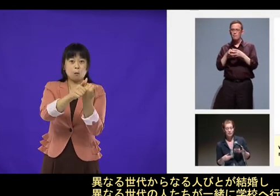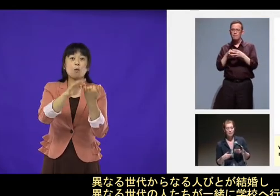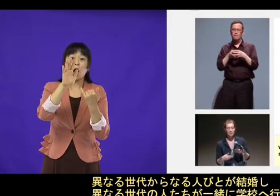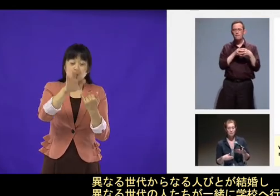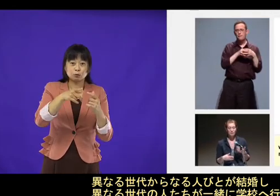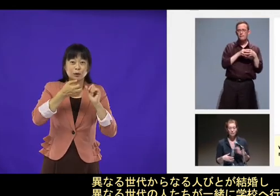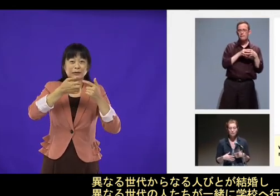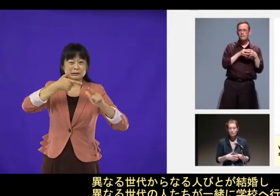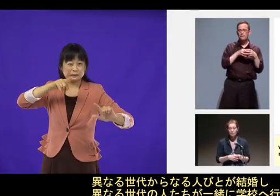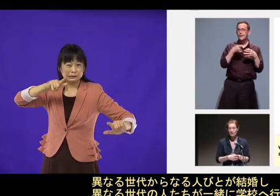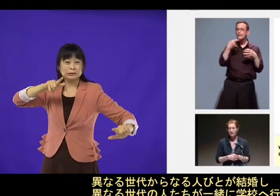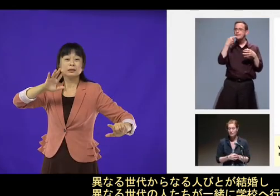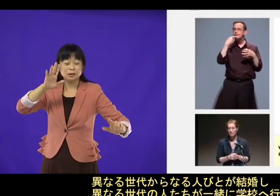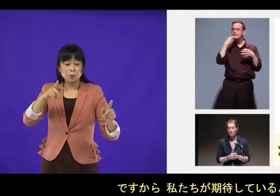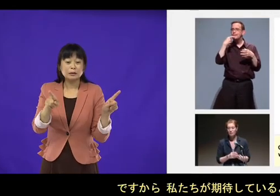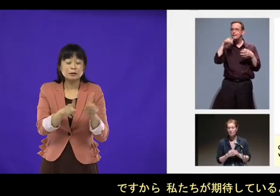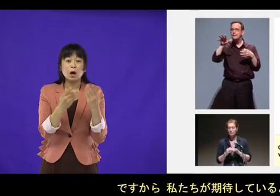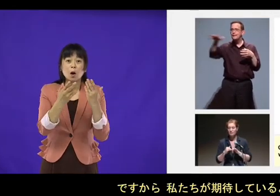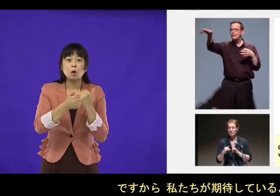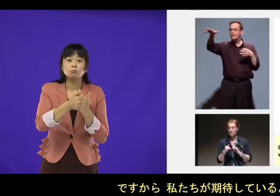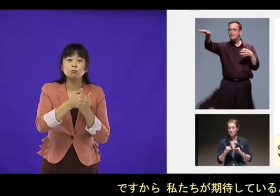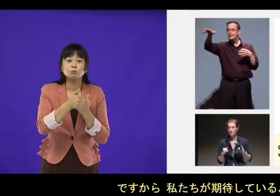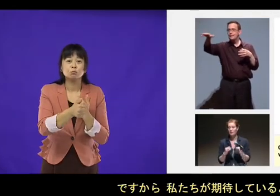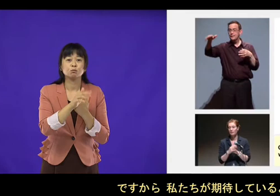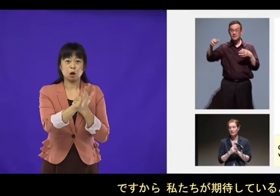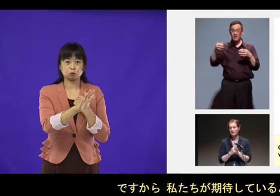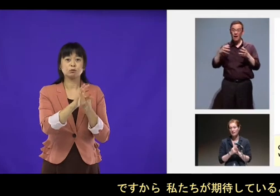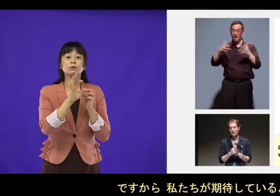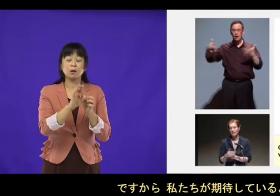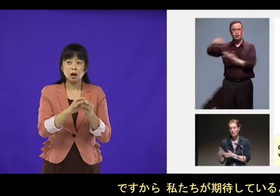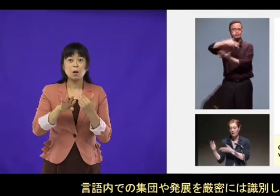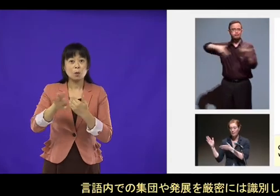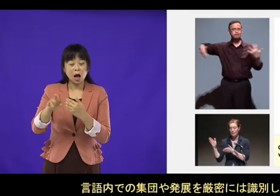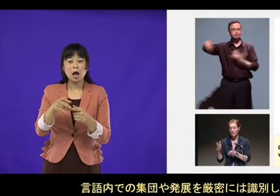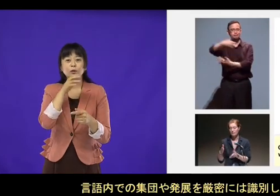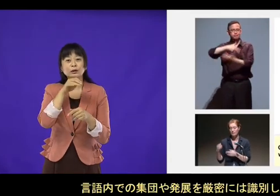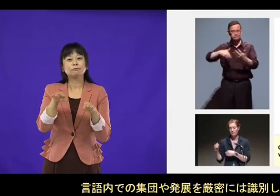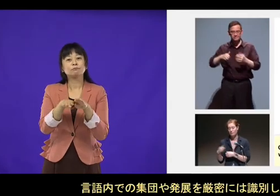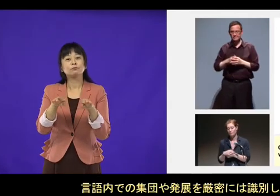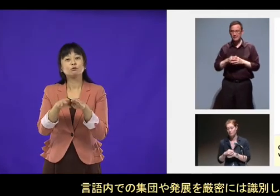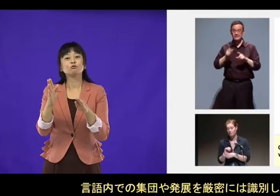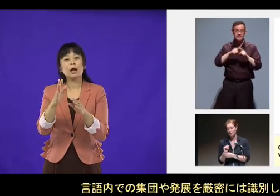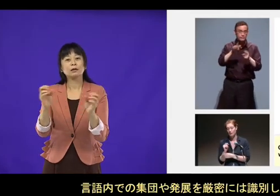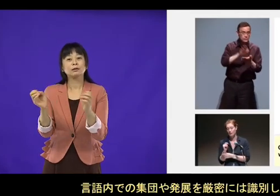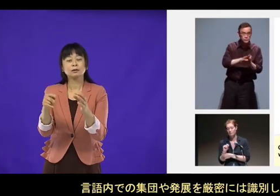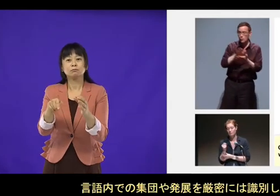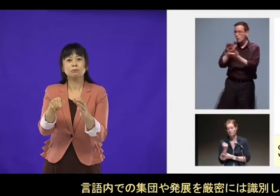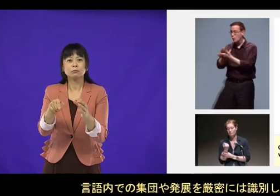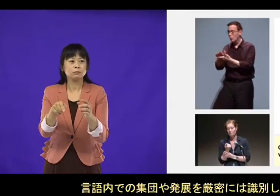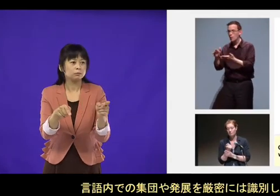different generations go to school together. So it's hard to distinguish exactly where we would sort of